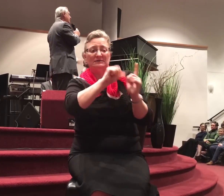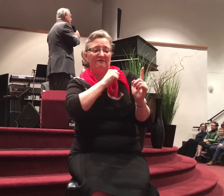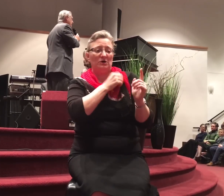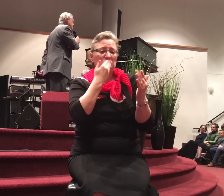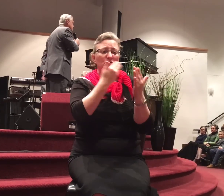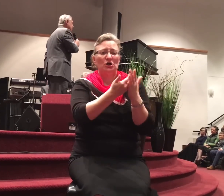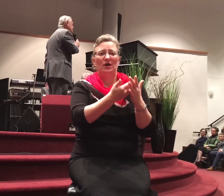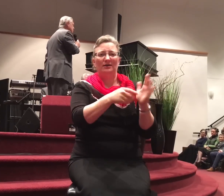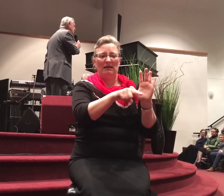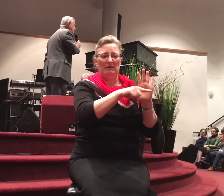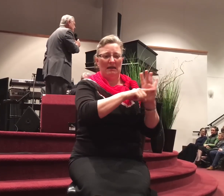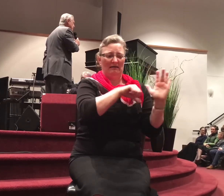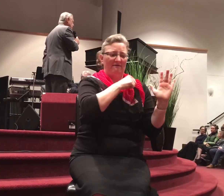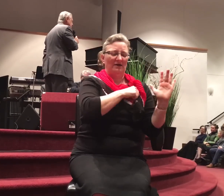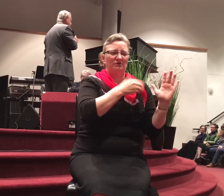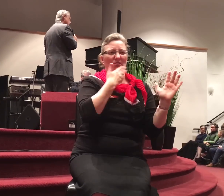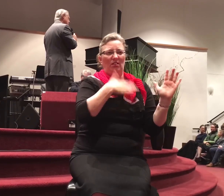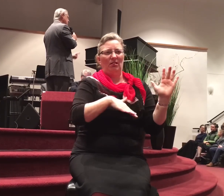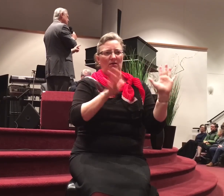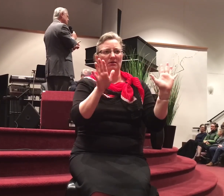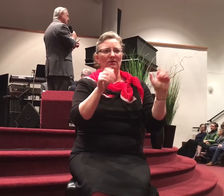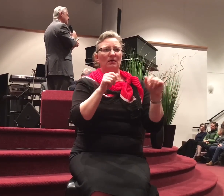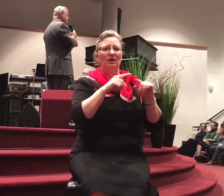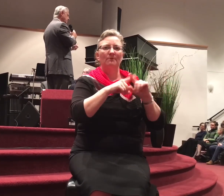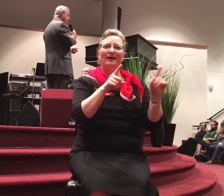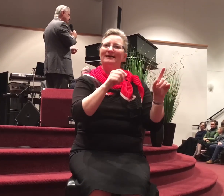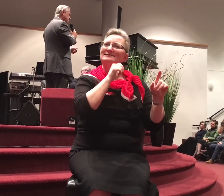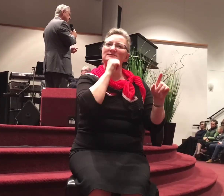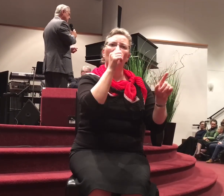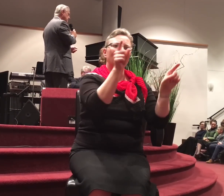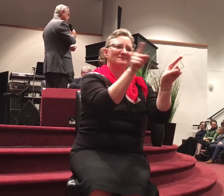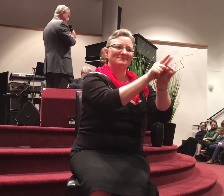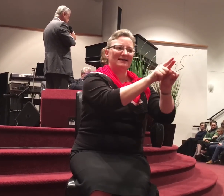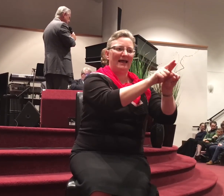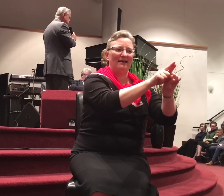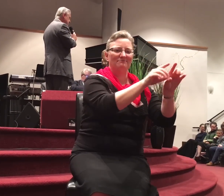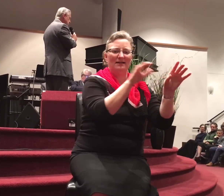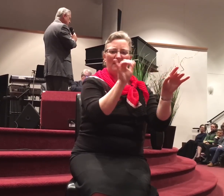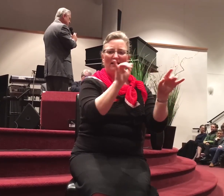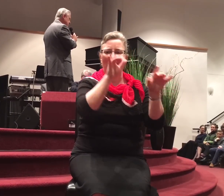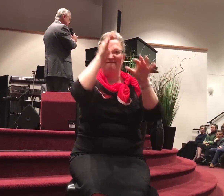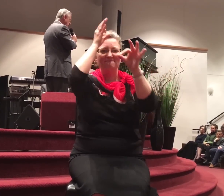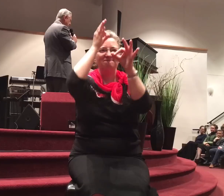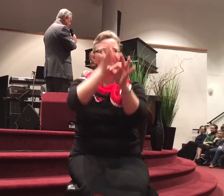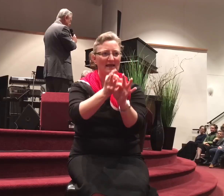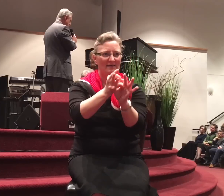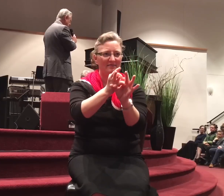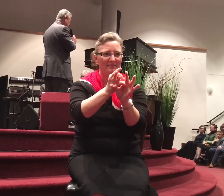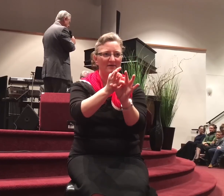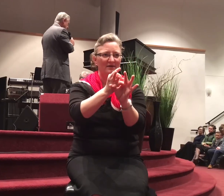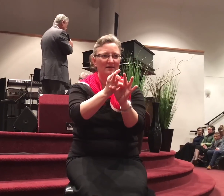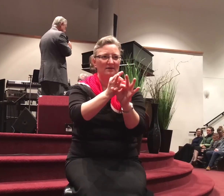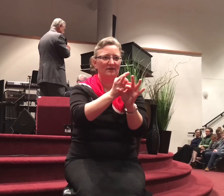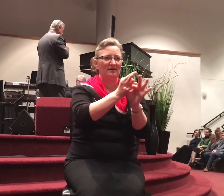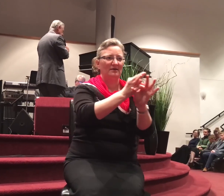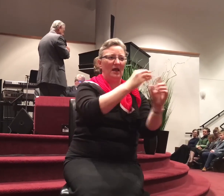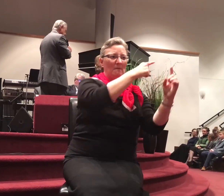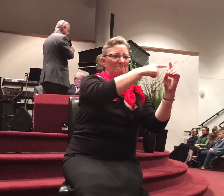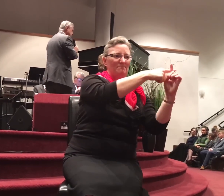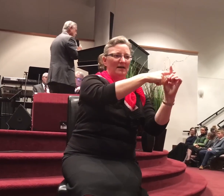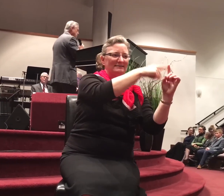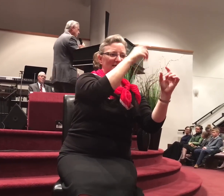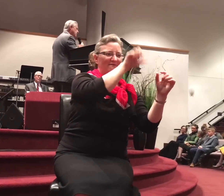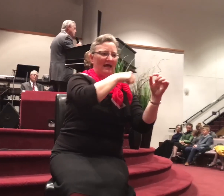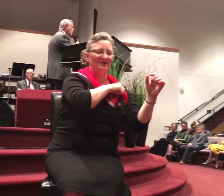you have a negative attitude. That's true. But that's not the same as faith. There are some situations in life you come into